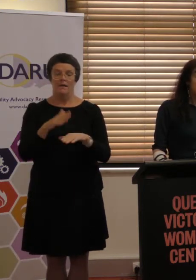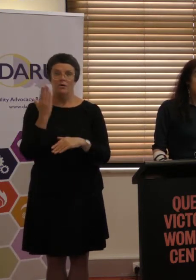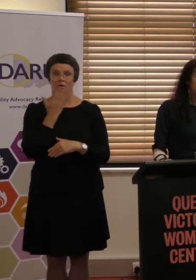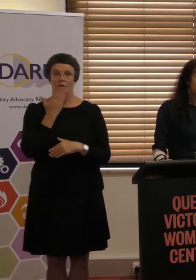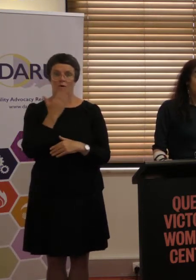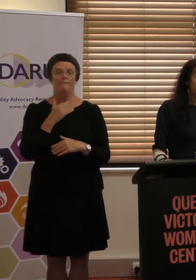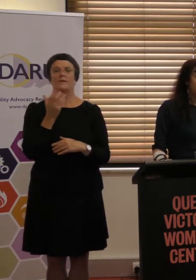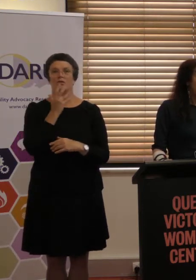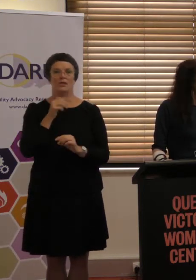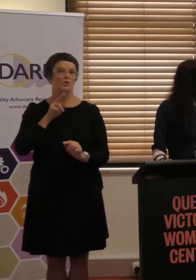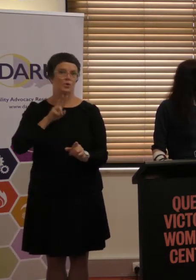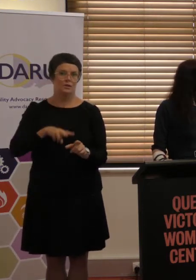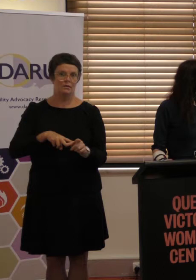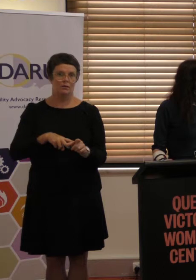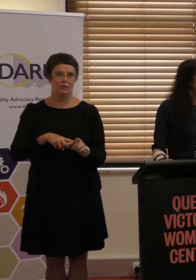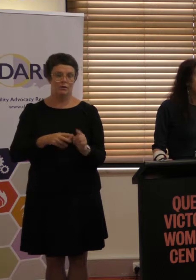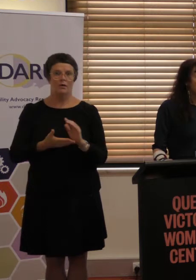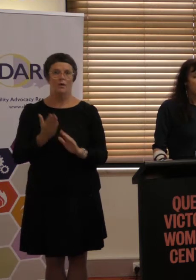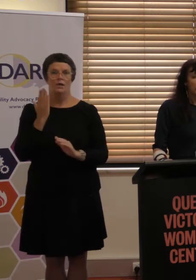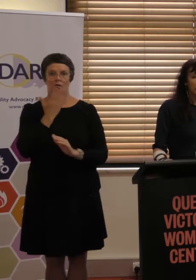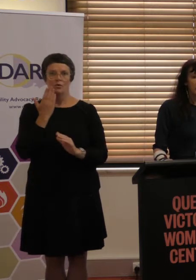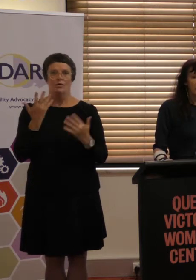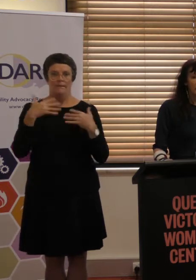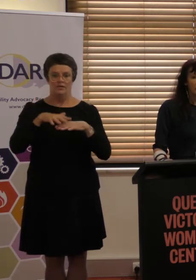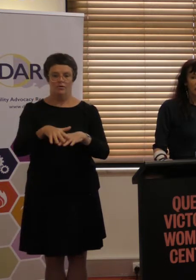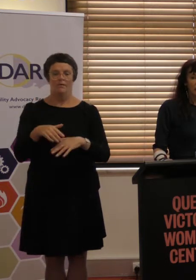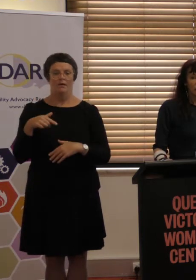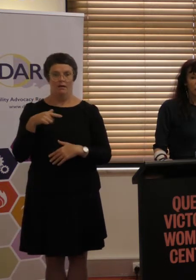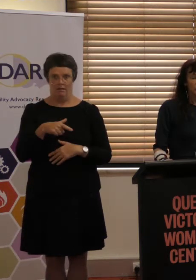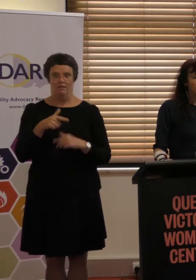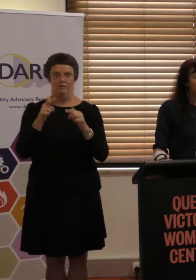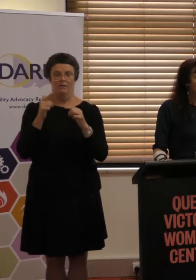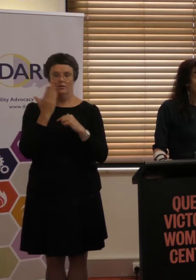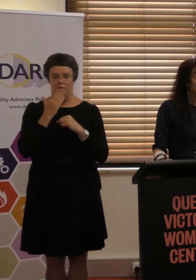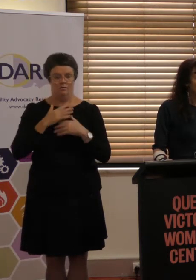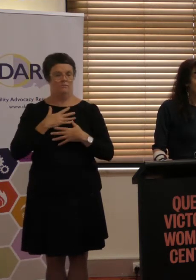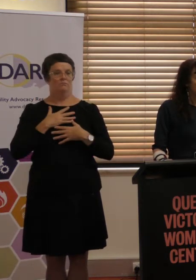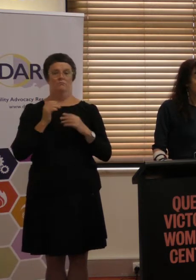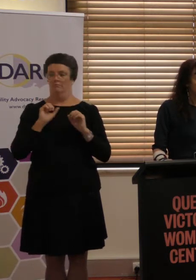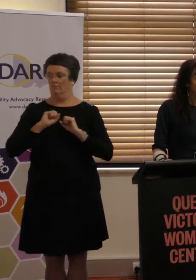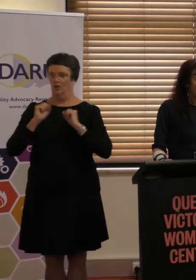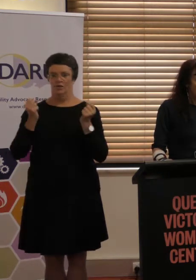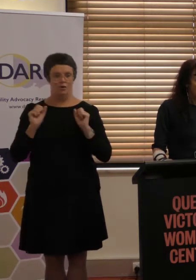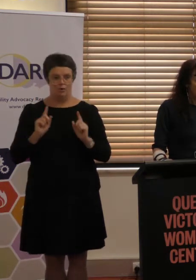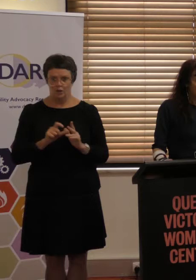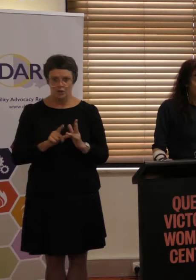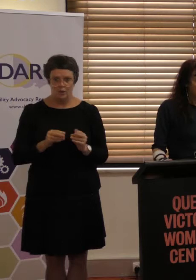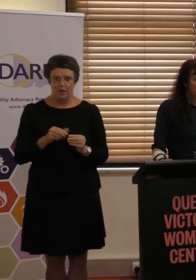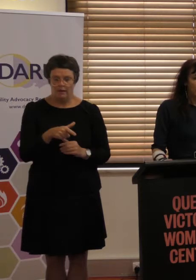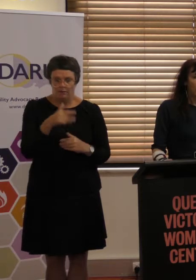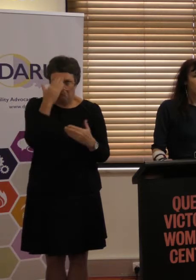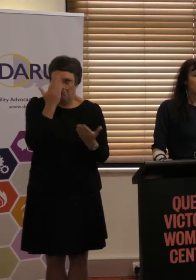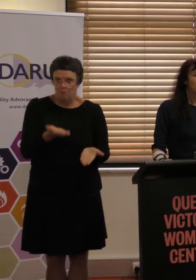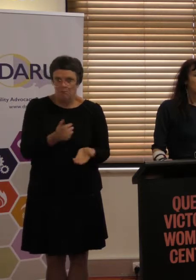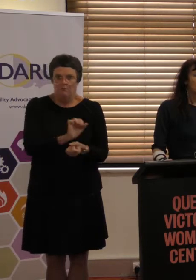Actually, it was the year before. And they were equally as stunned in terms of knowing what to do with him. And one of